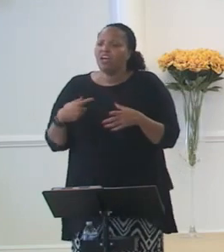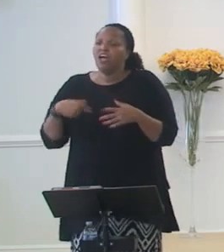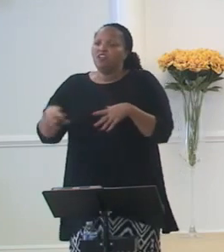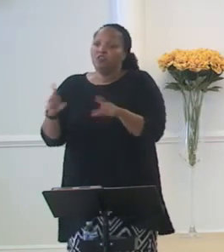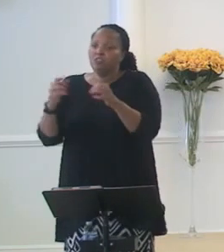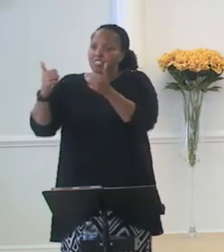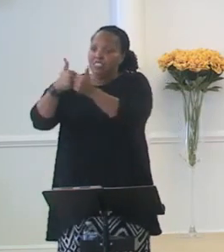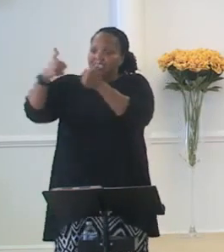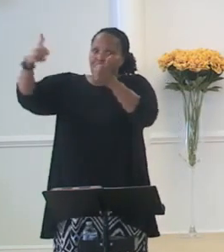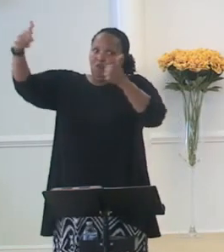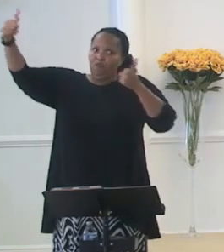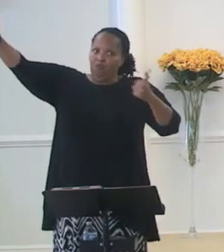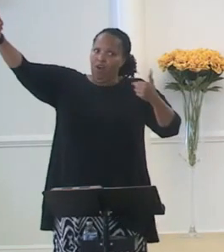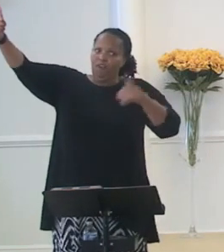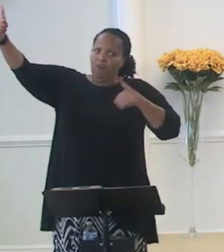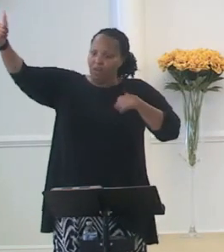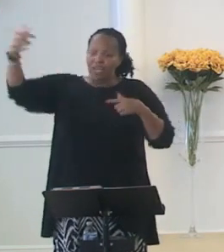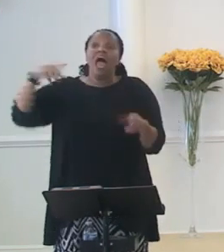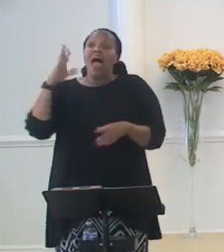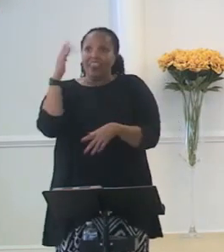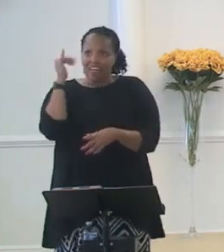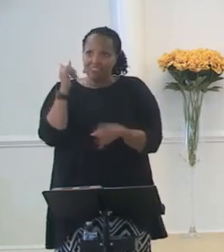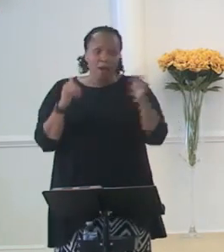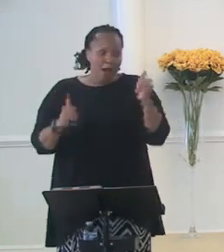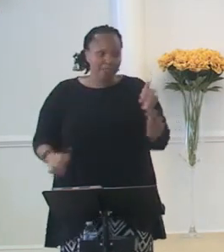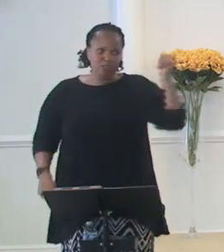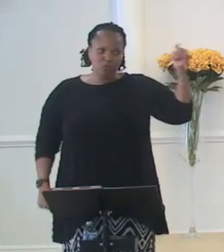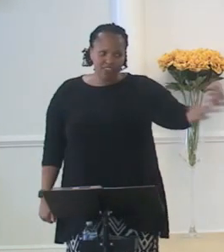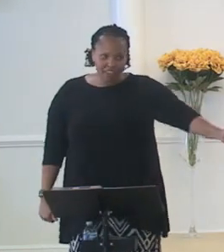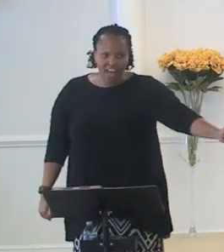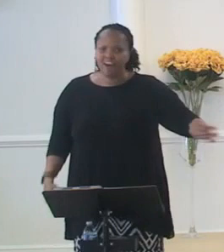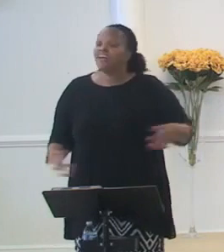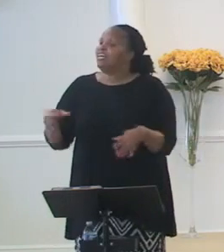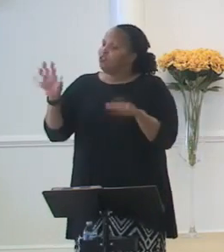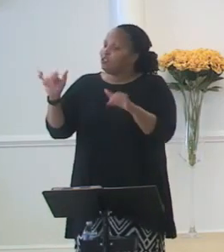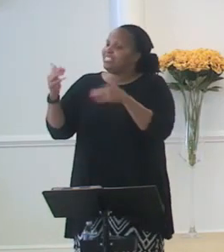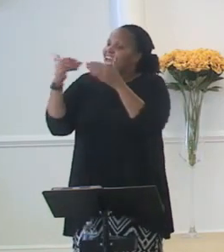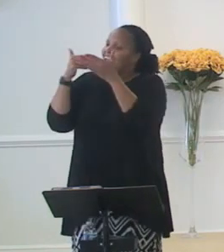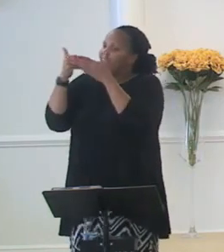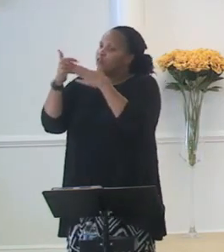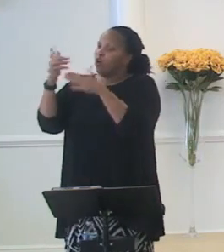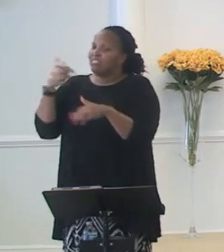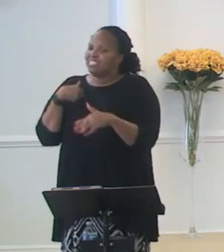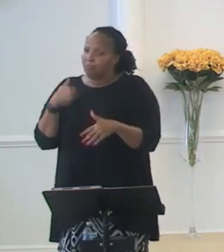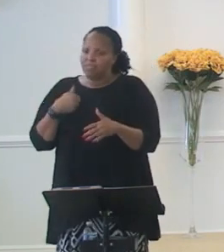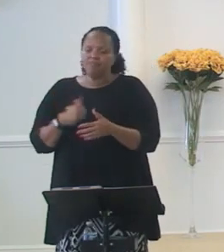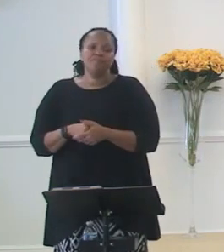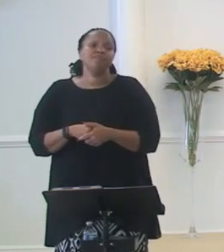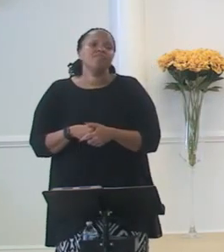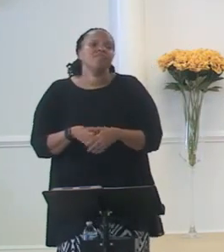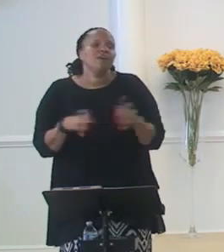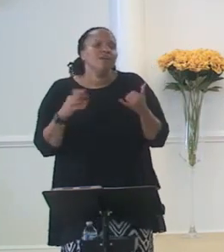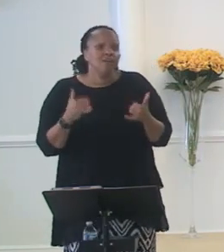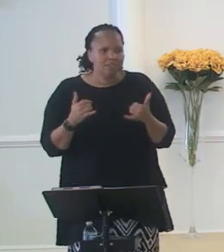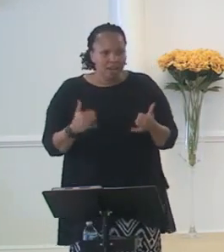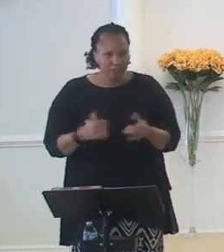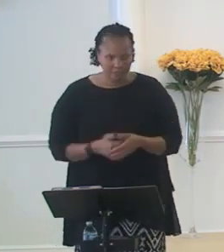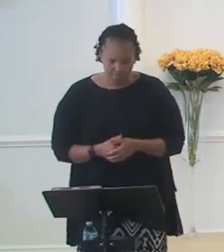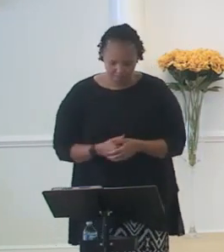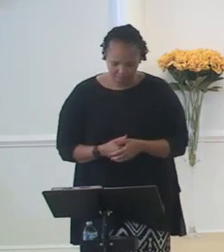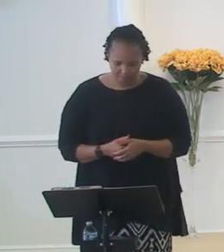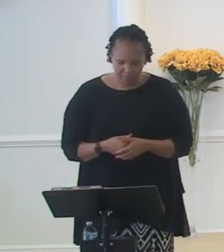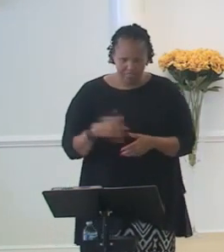far from me. That's why I put you here, so you can stay close to me. So now